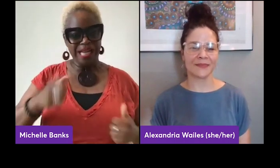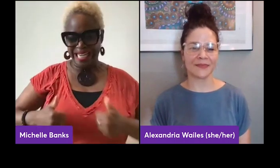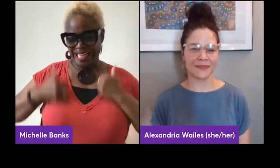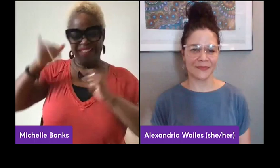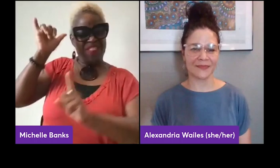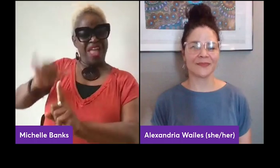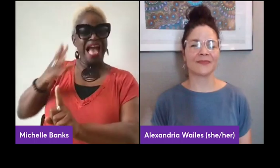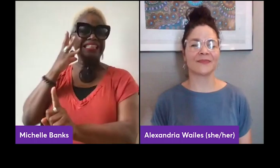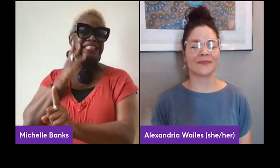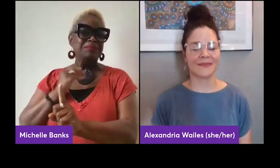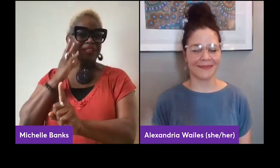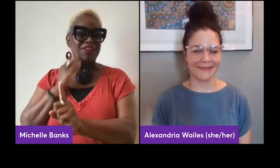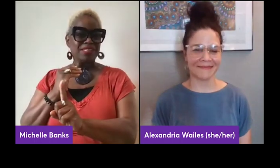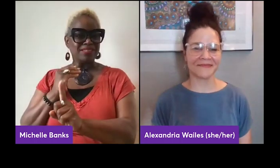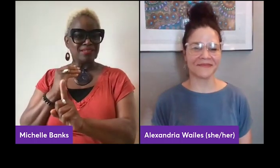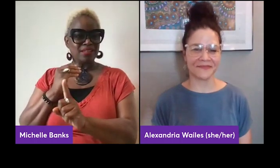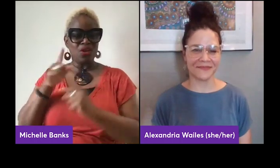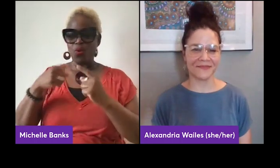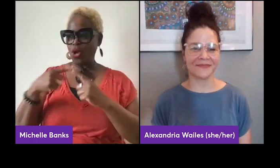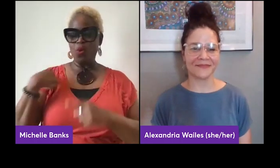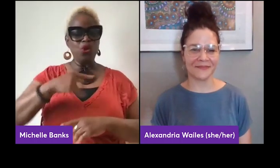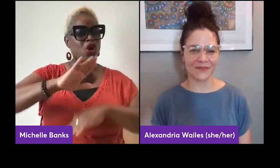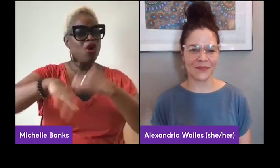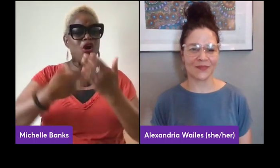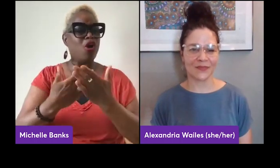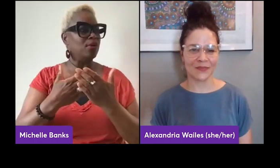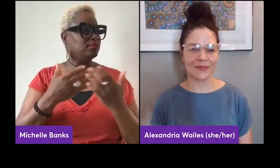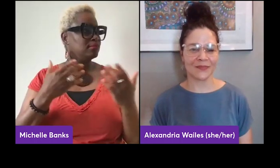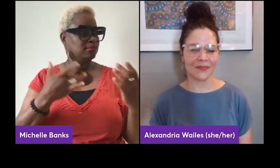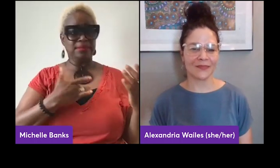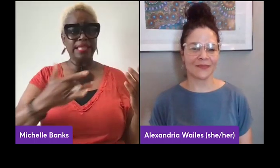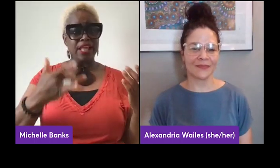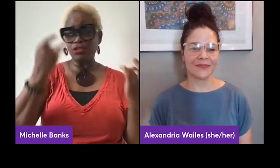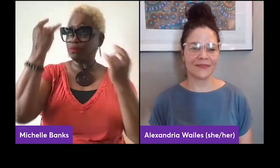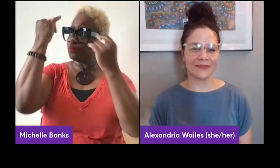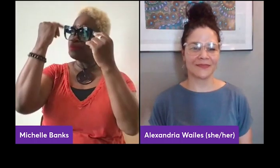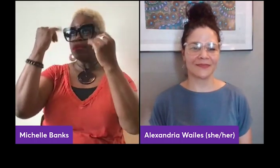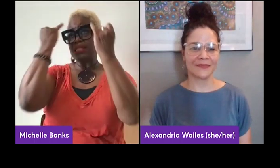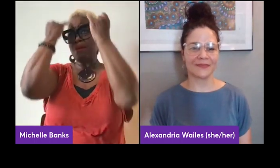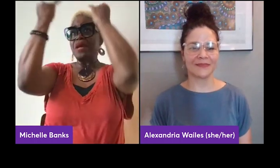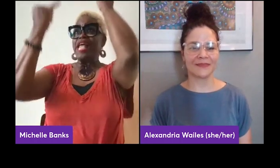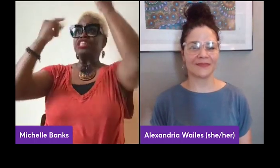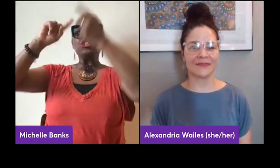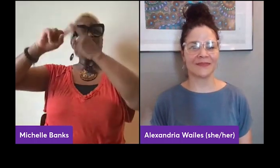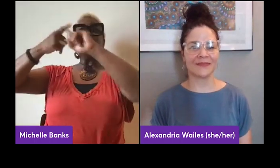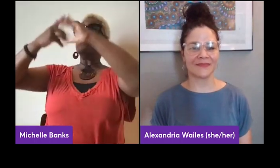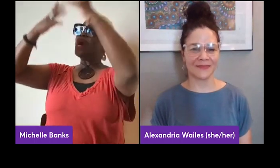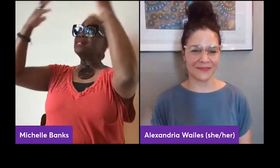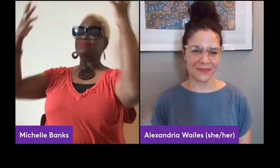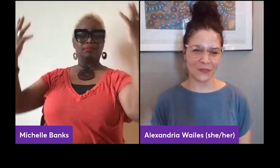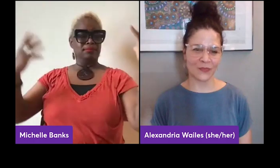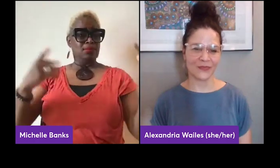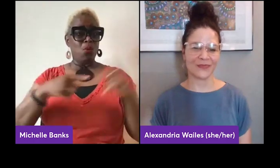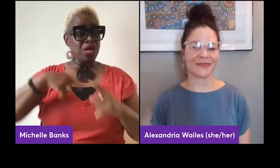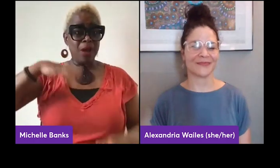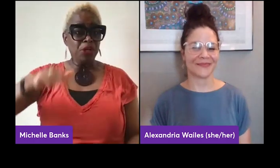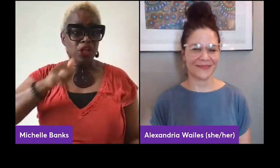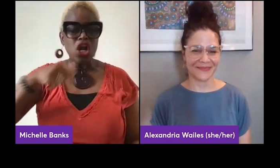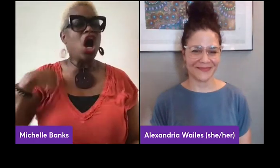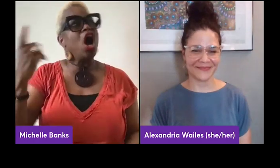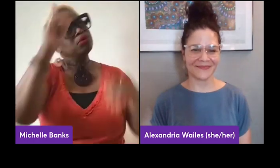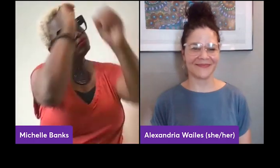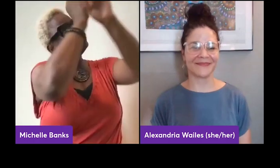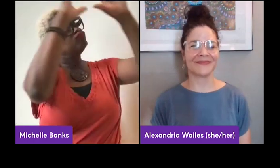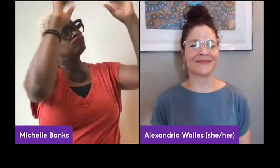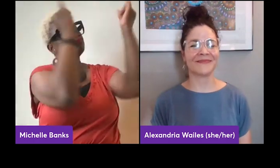and relive that experience that all children have imaginary friends. When I was young, I was always talking, signing